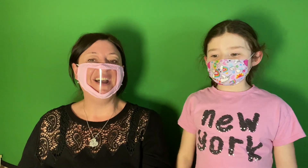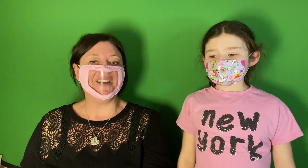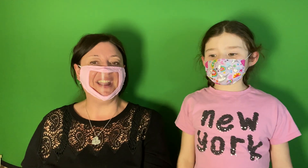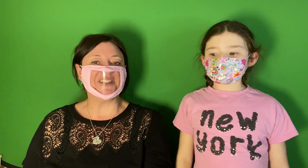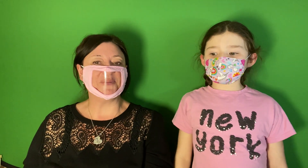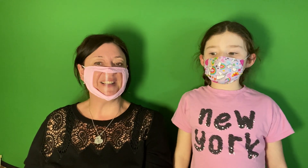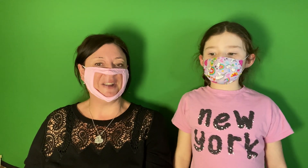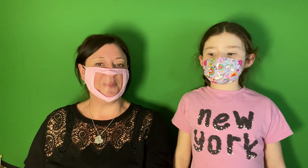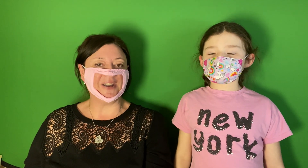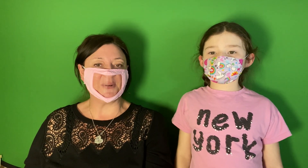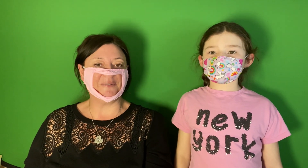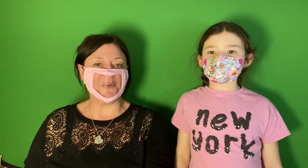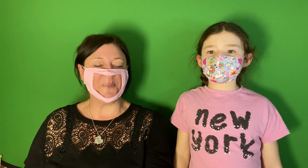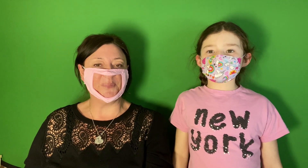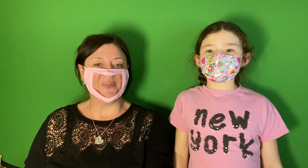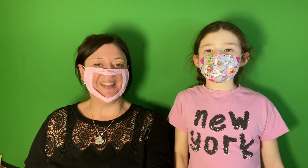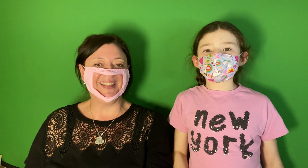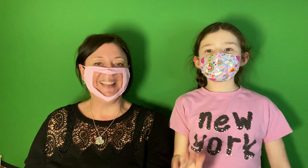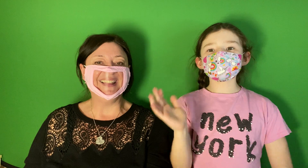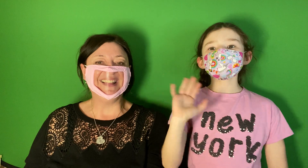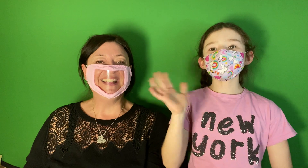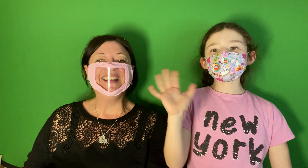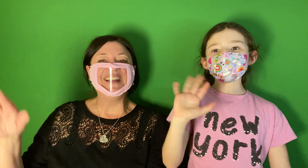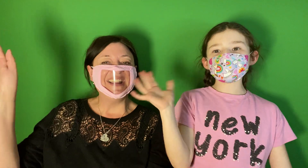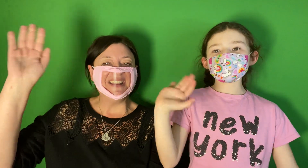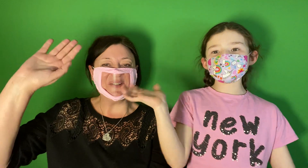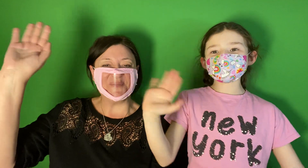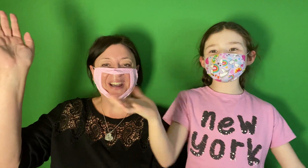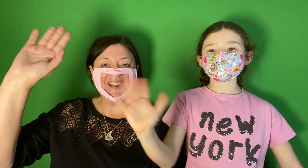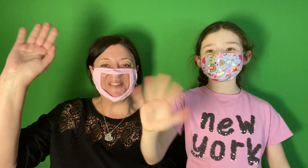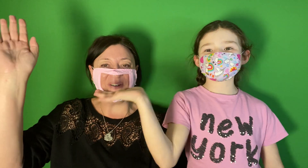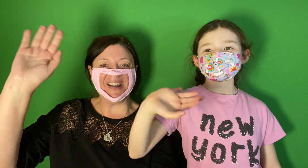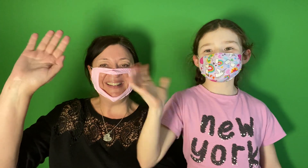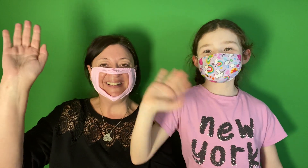Okay, shall we say goodbye to everyone? Yeah. Goodbye. Goodbye, everyone.